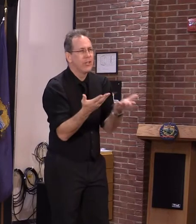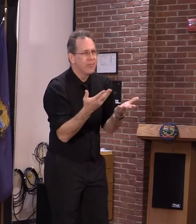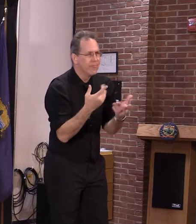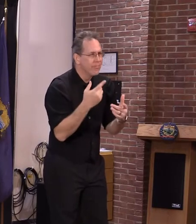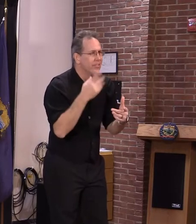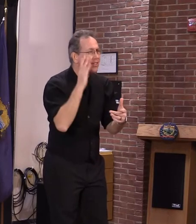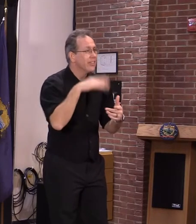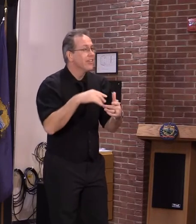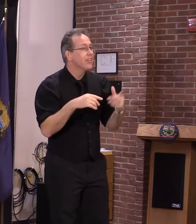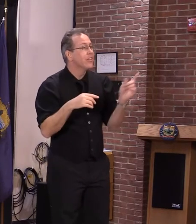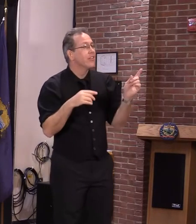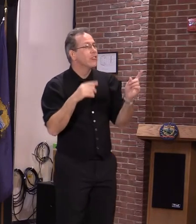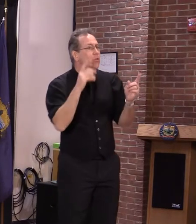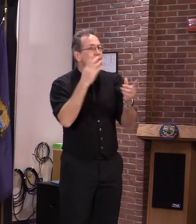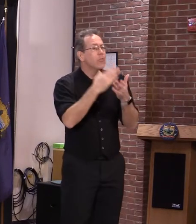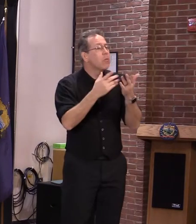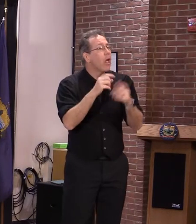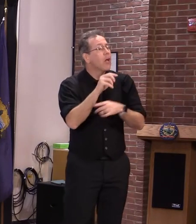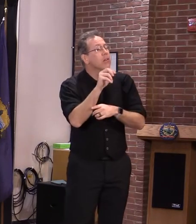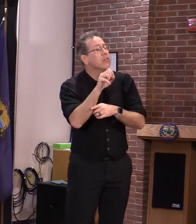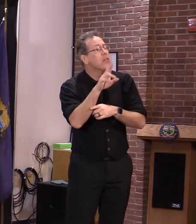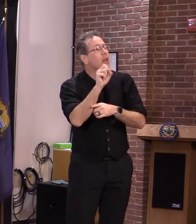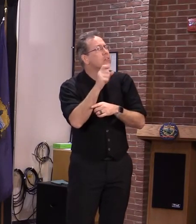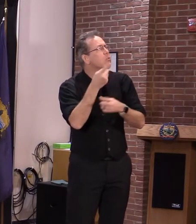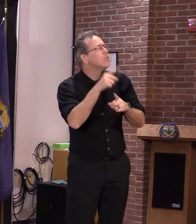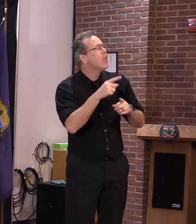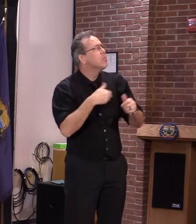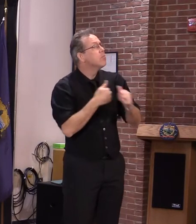able to get that. Commissioner Sherling?